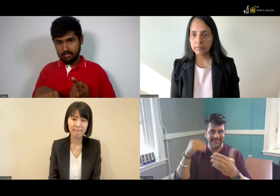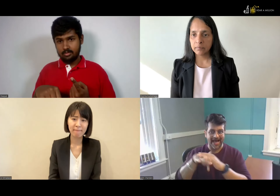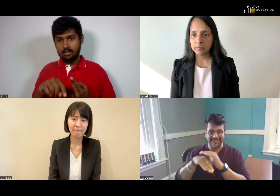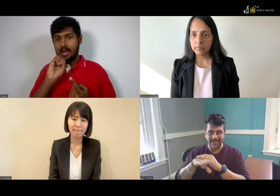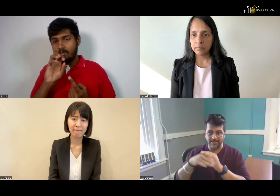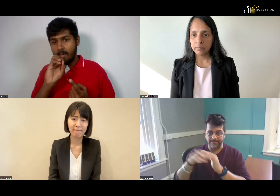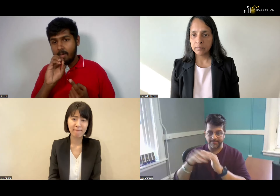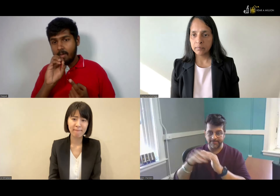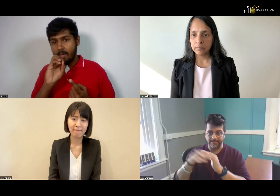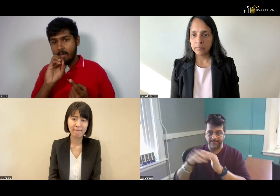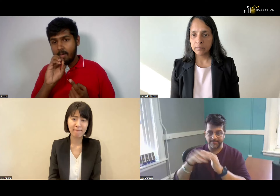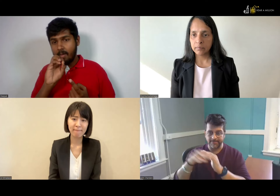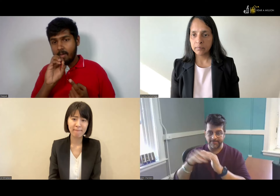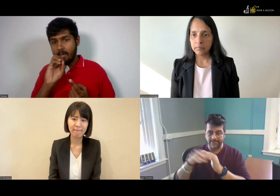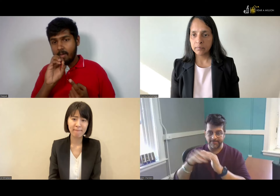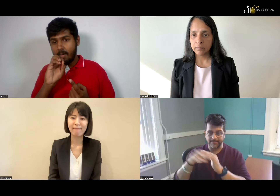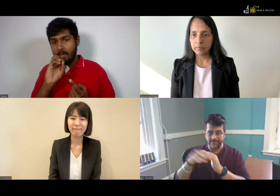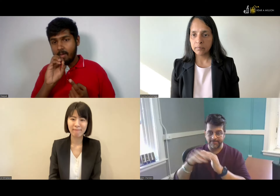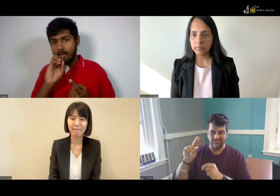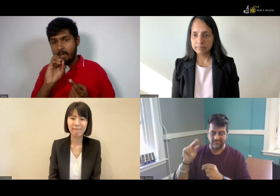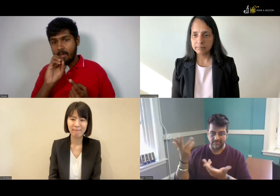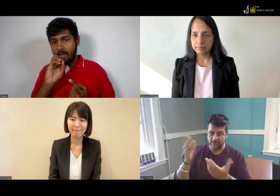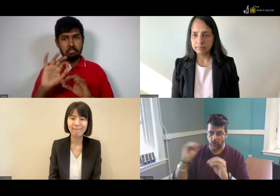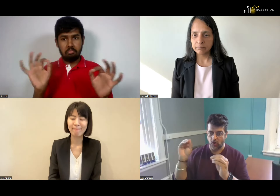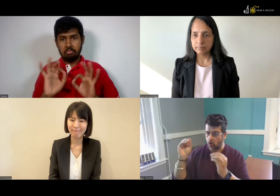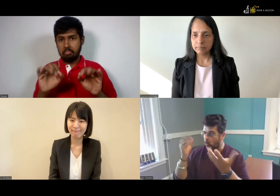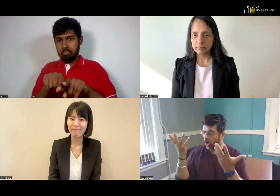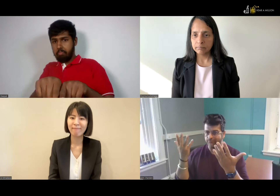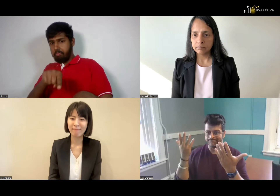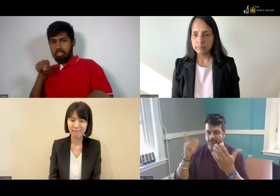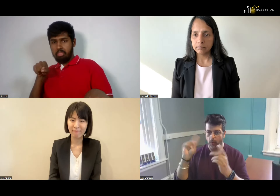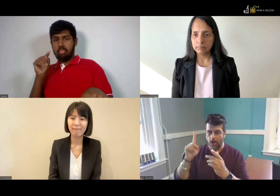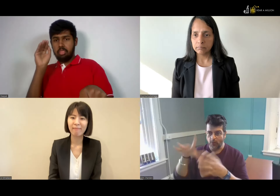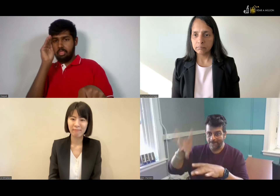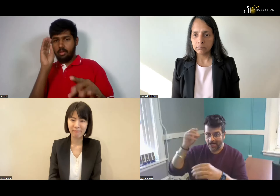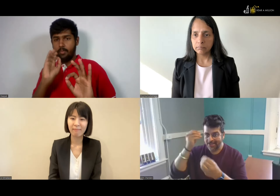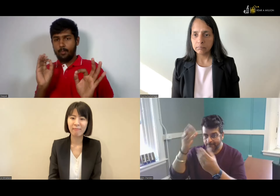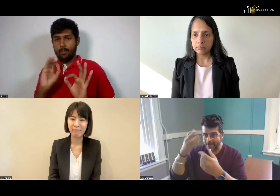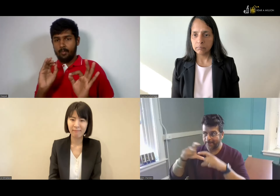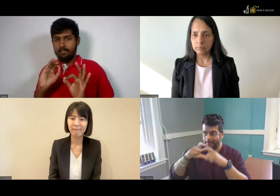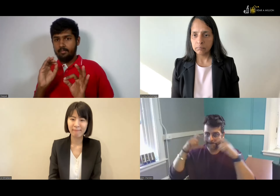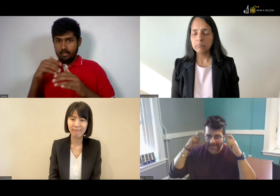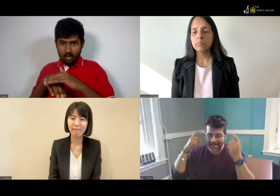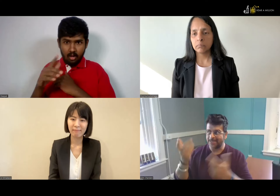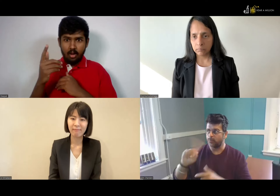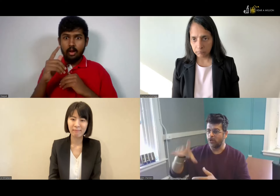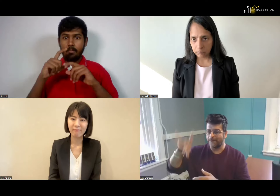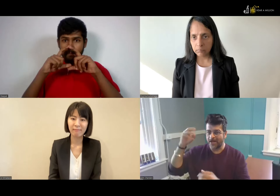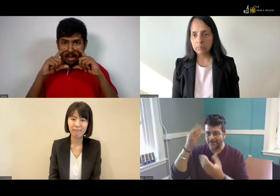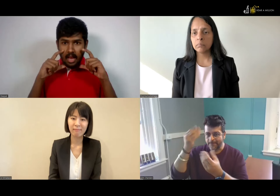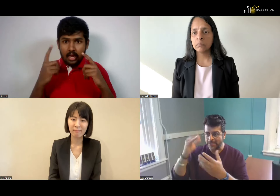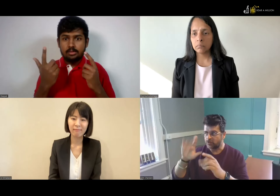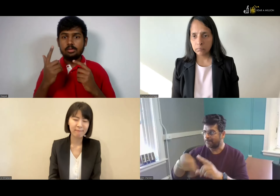lot of information was made accessible. Of course, that was not available for deaf people, and how to